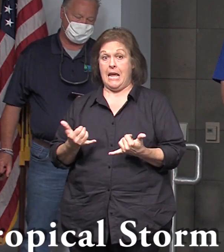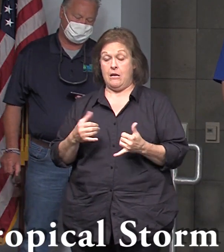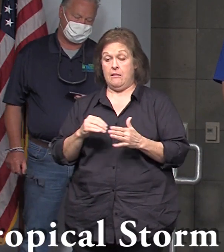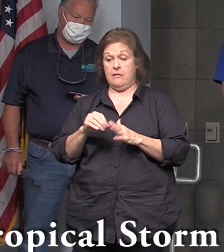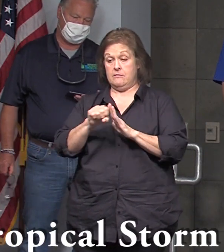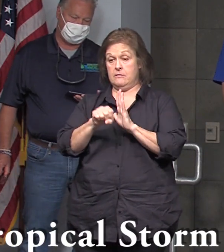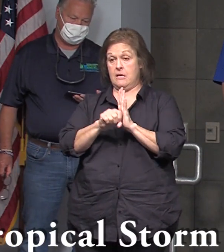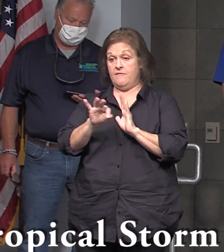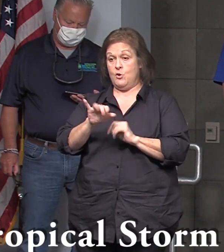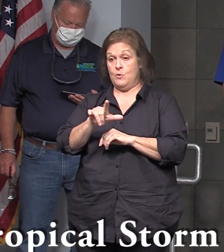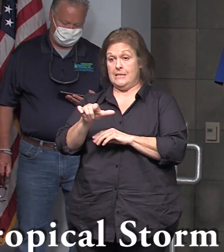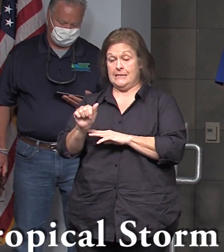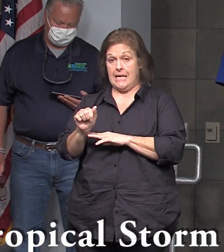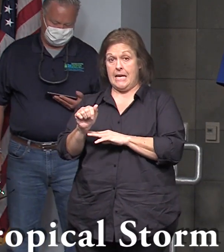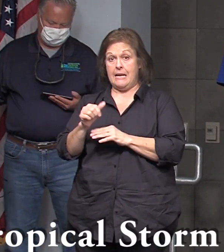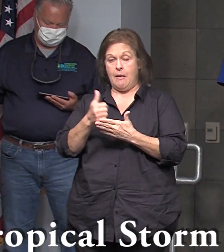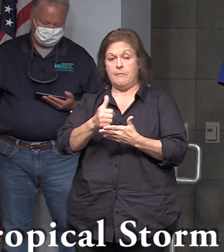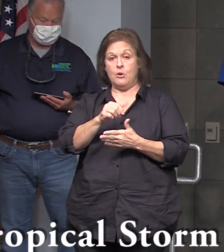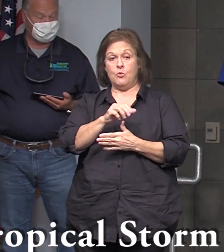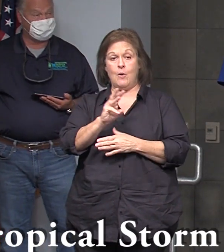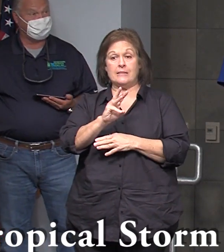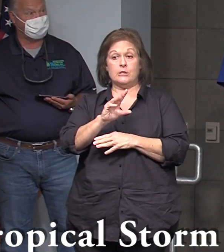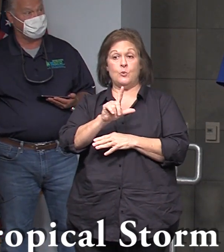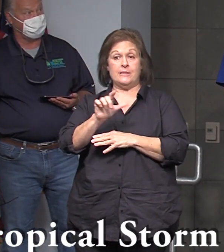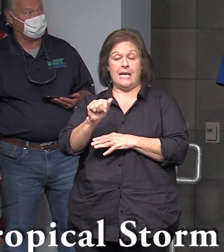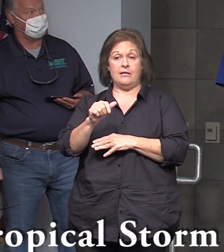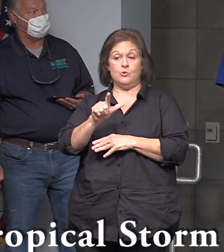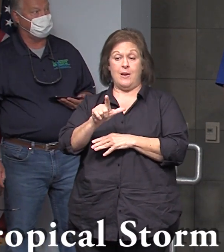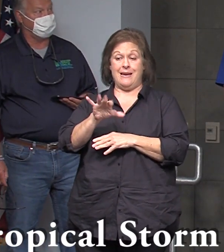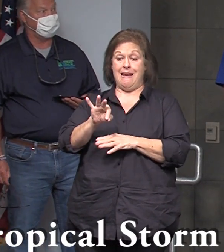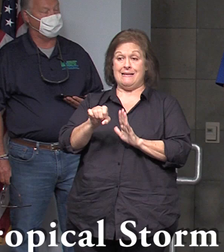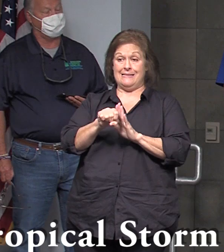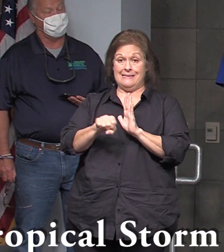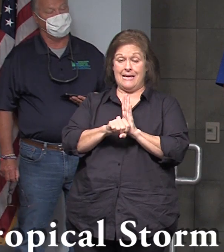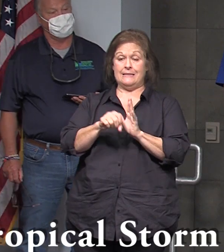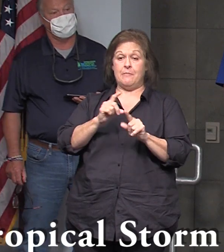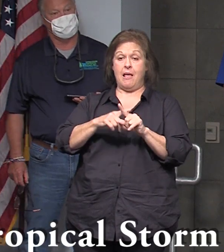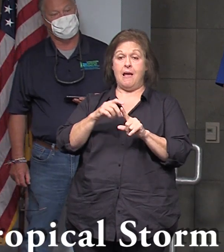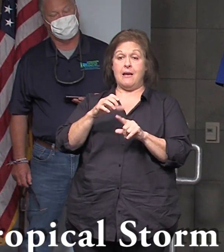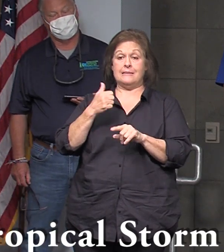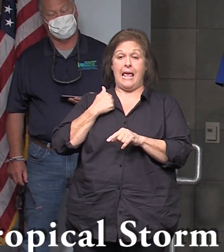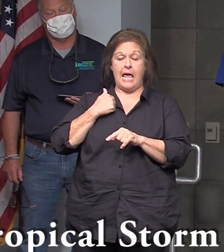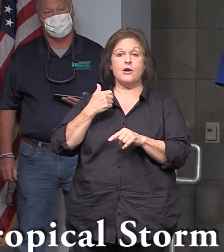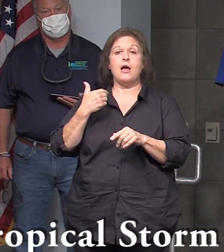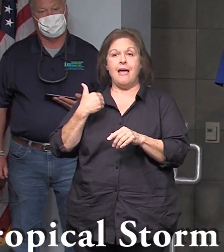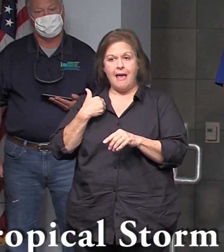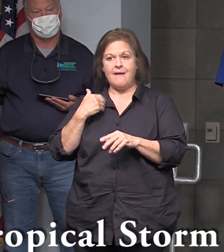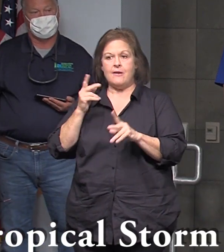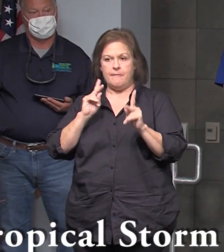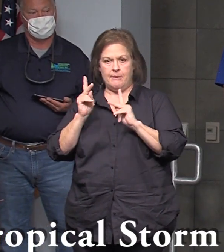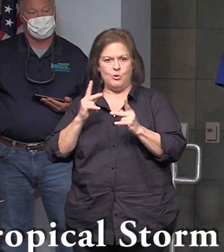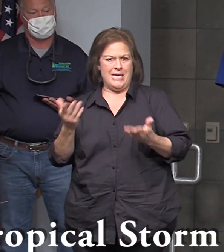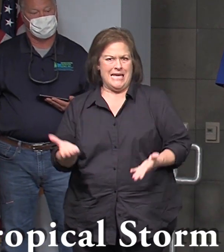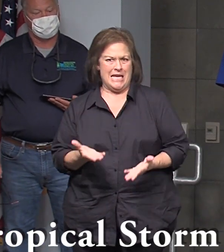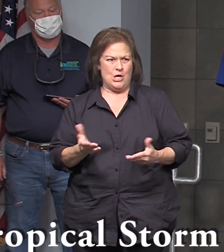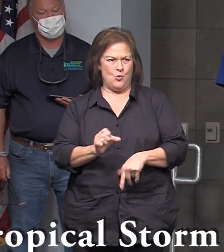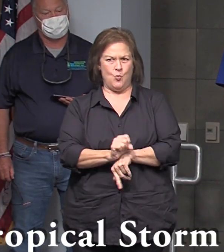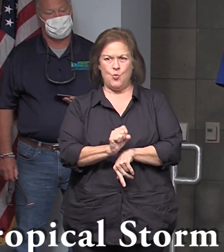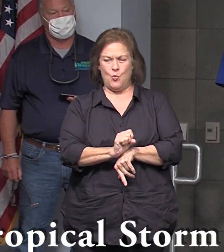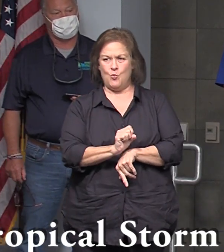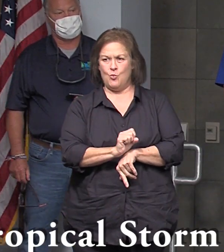state of Louisiana, helping in West Louisiana, 29 states and Canada have crews in the state of Louisiana.